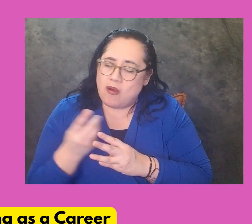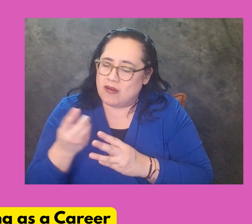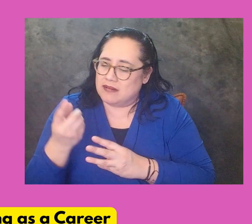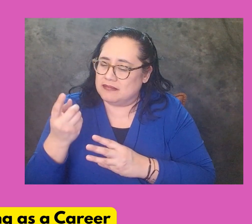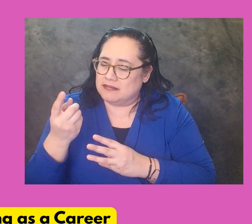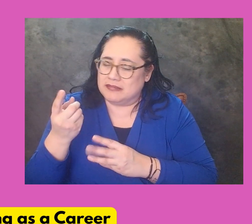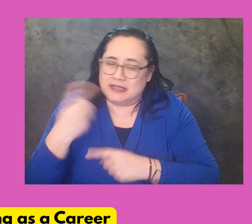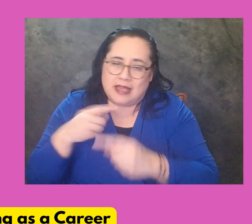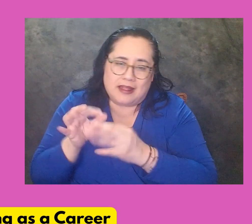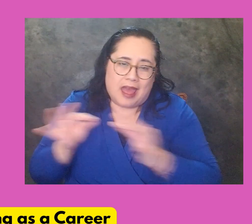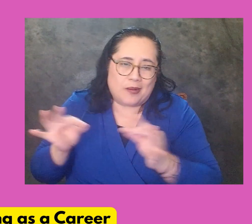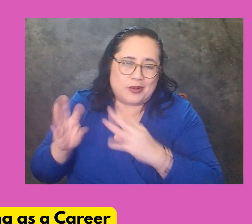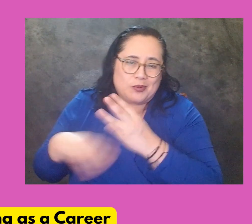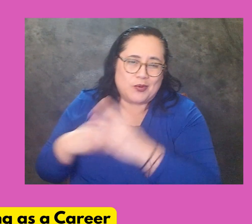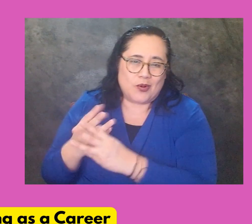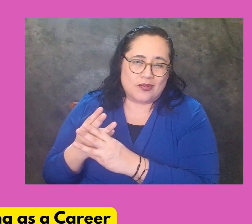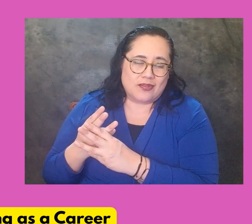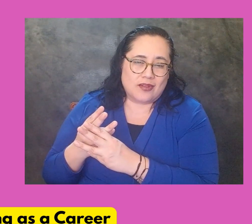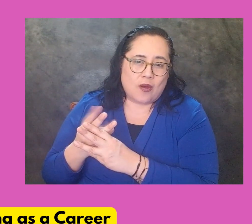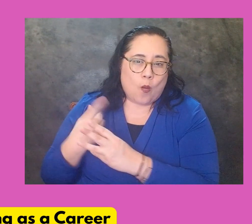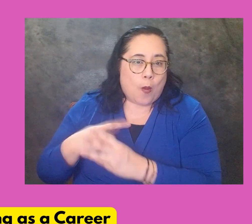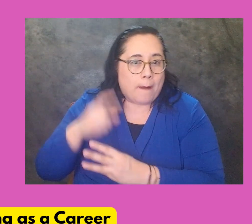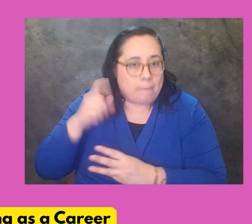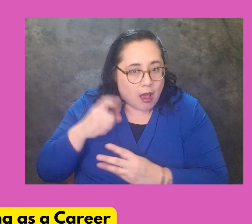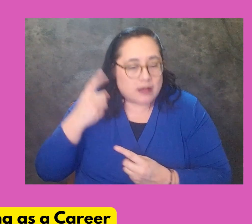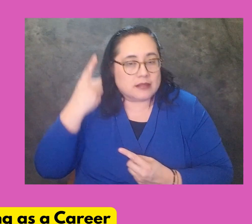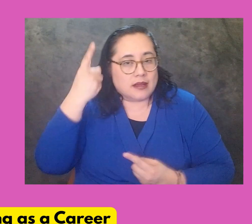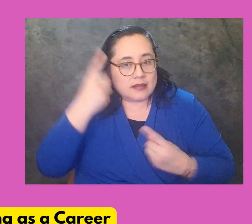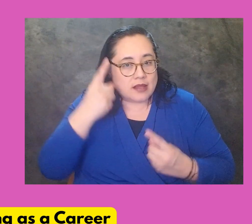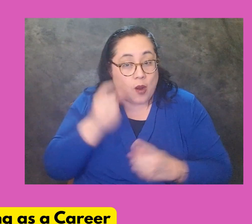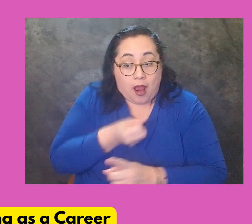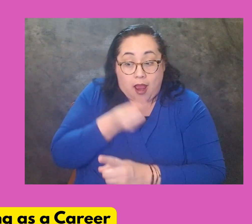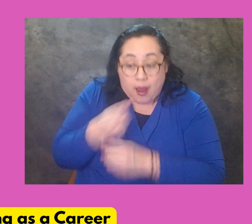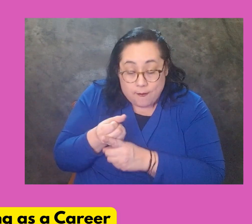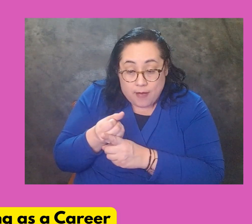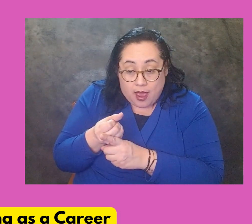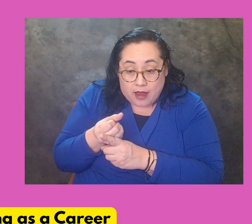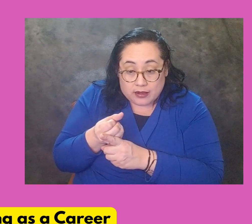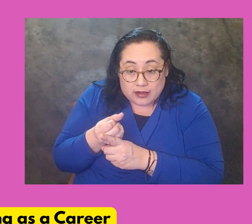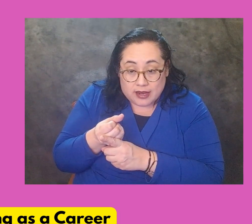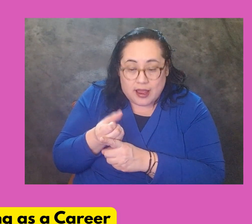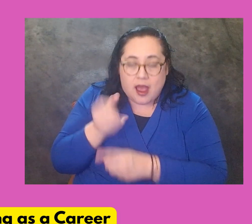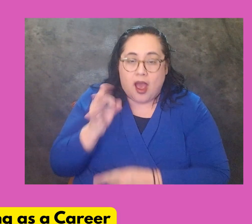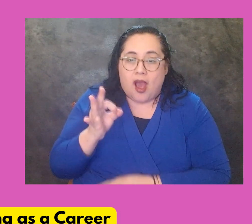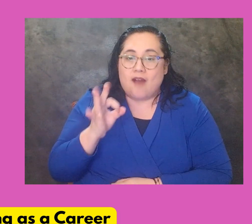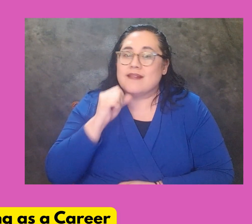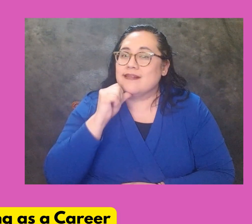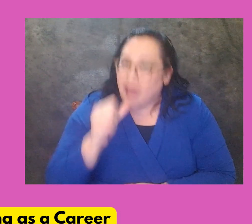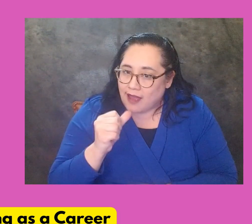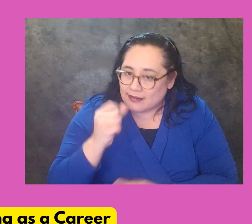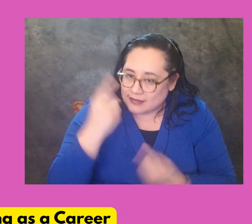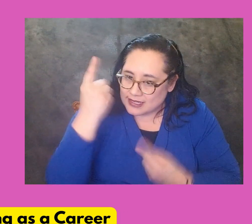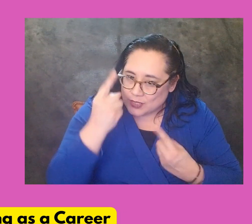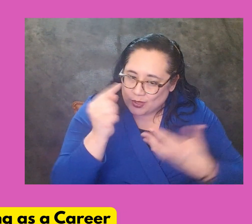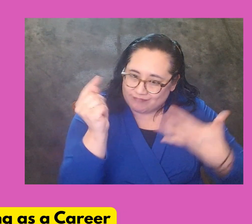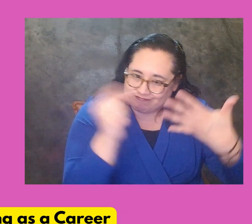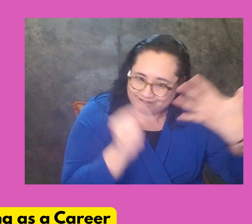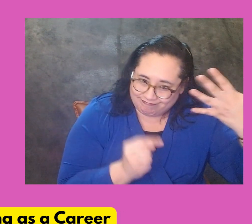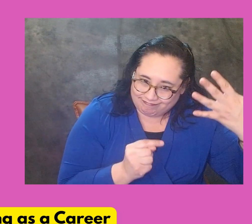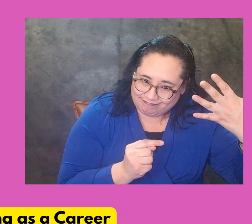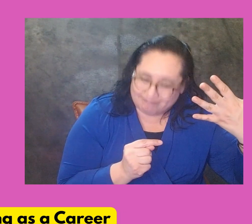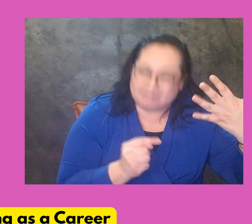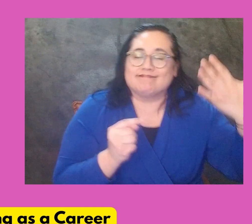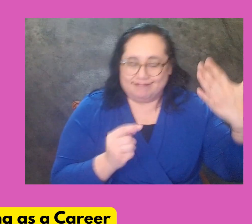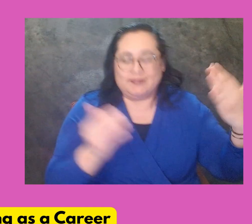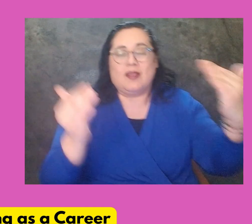world. The world of sign language is so small that we must consider the impact of not considering